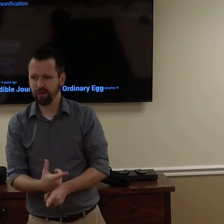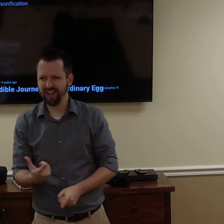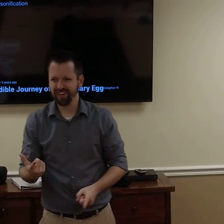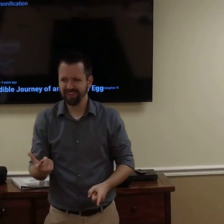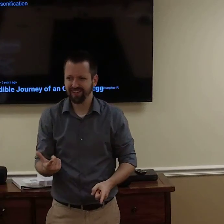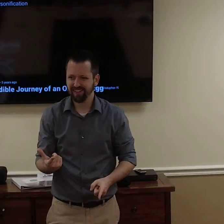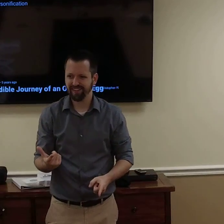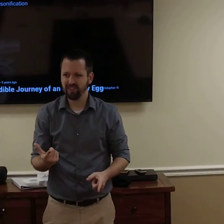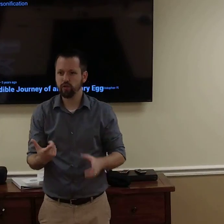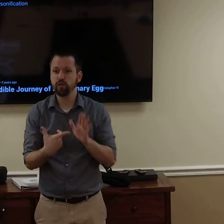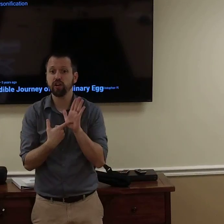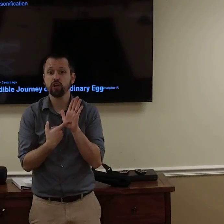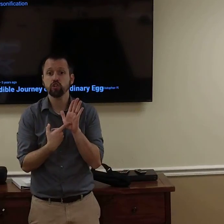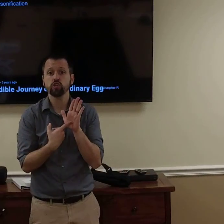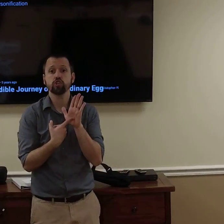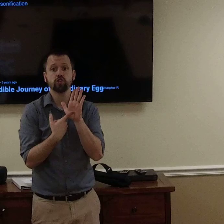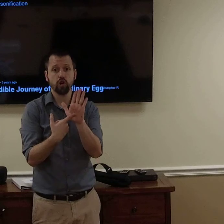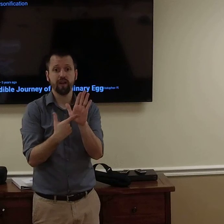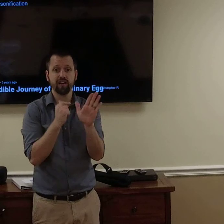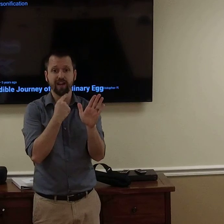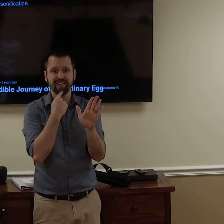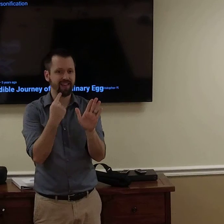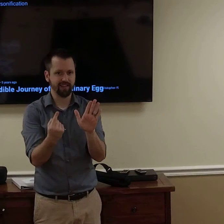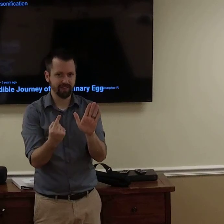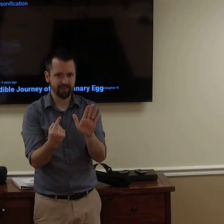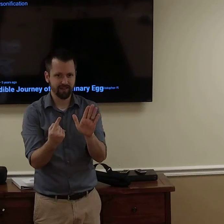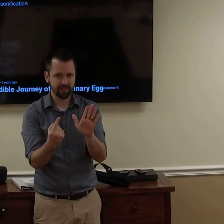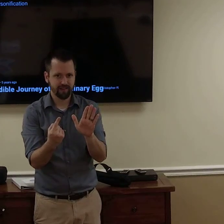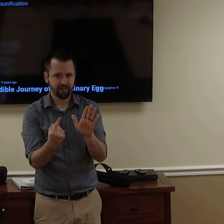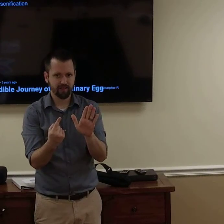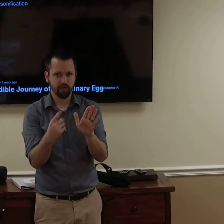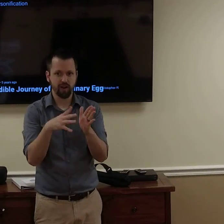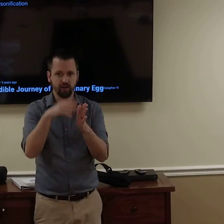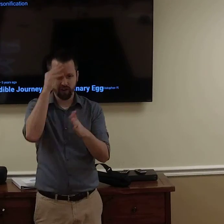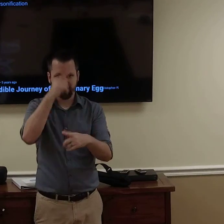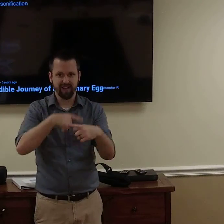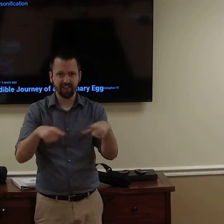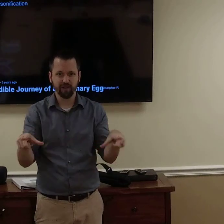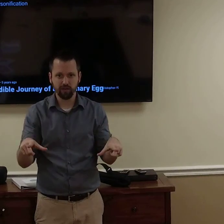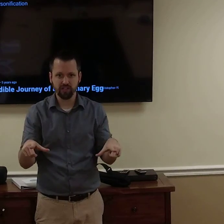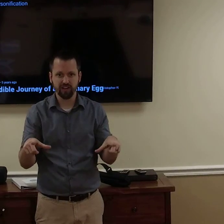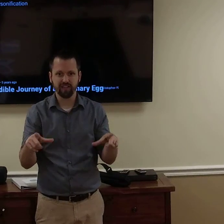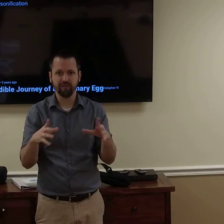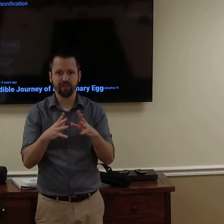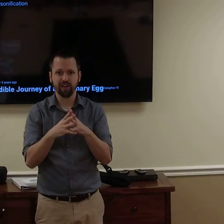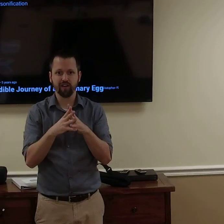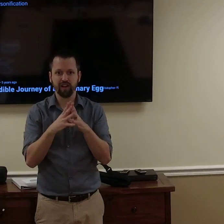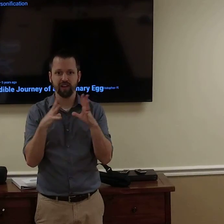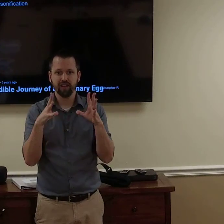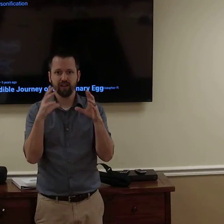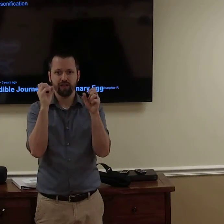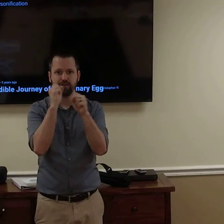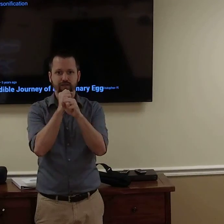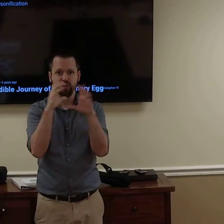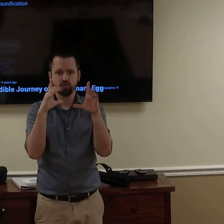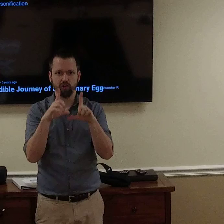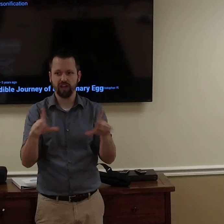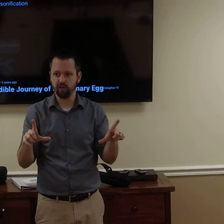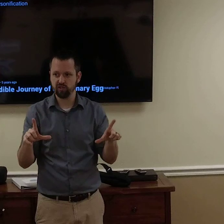Right? So you can show it, not tell it. Because we are learning sign language, and it's a very visual language. We're